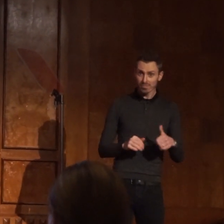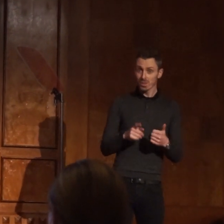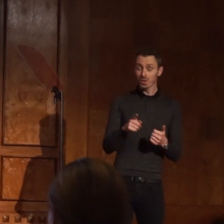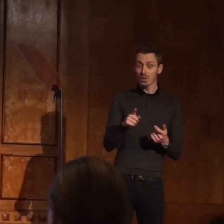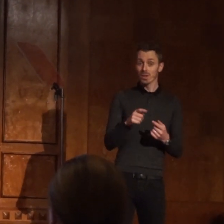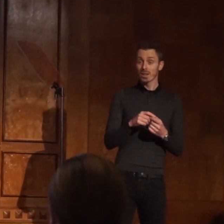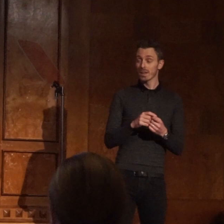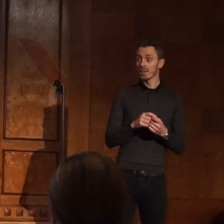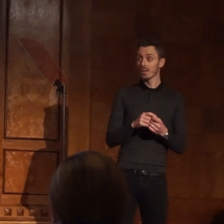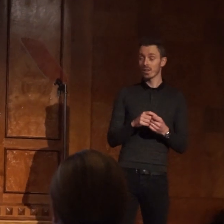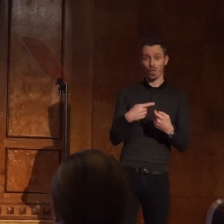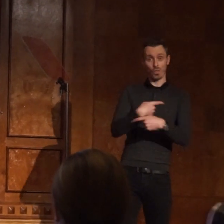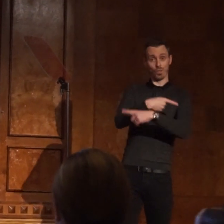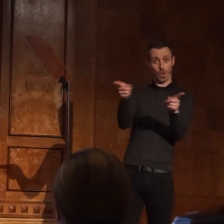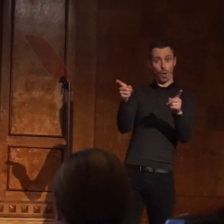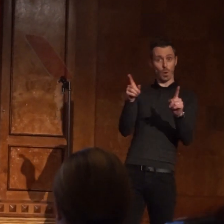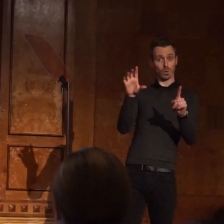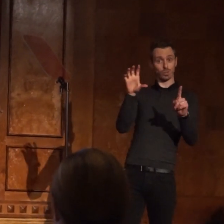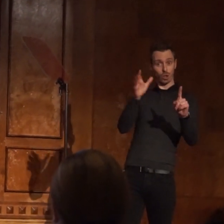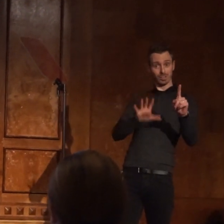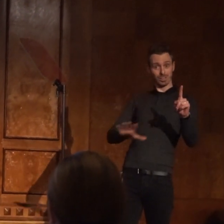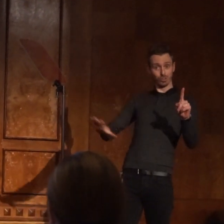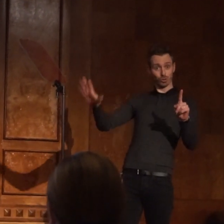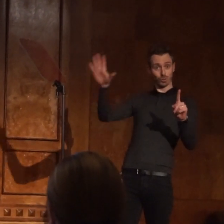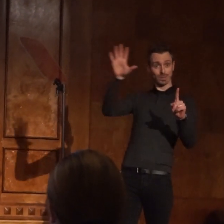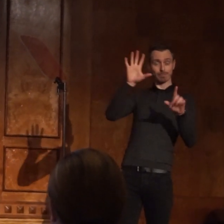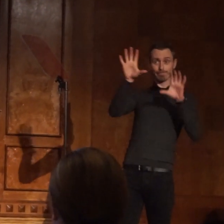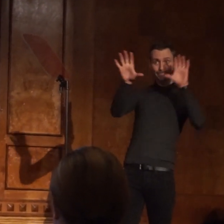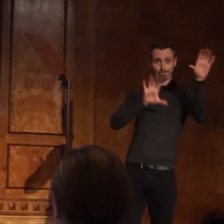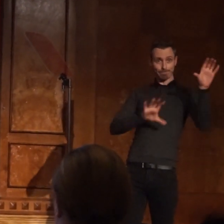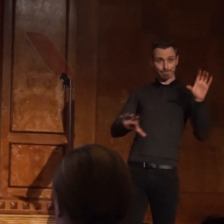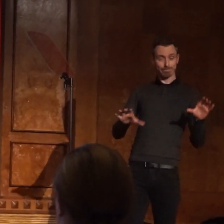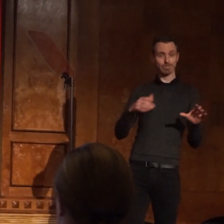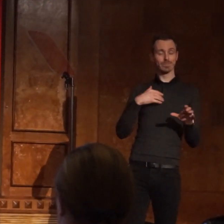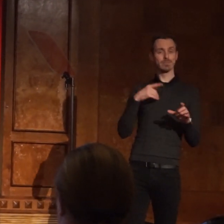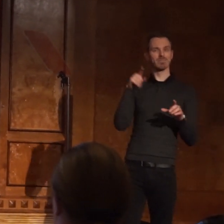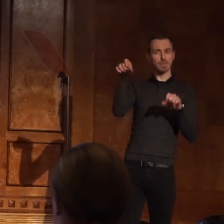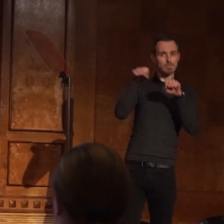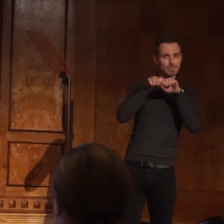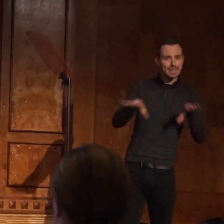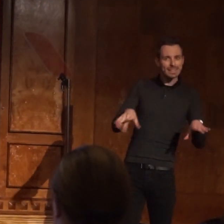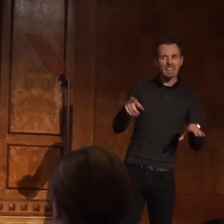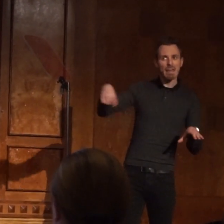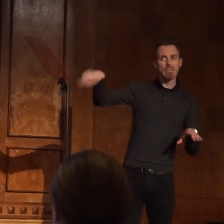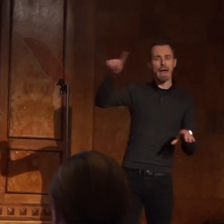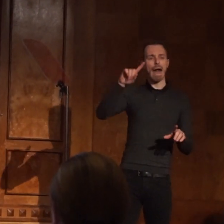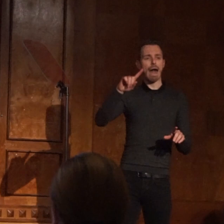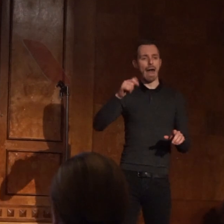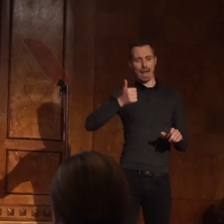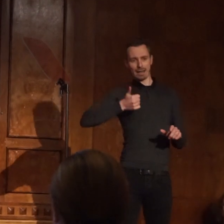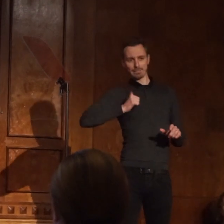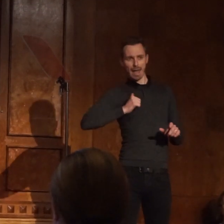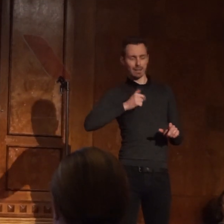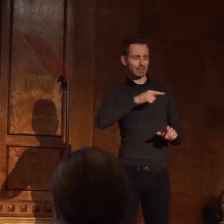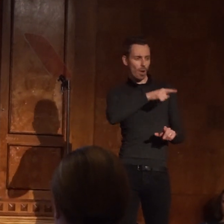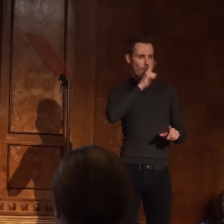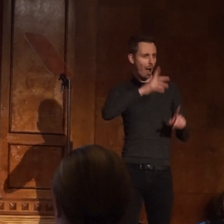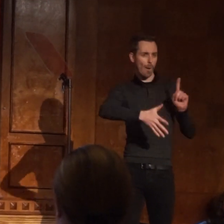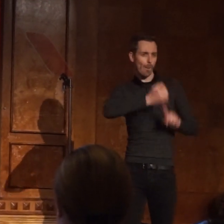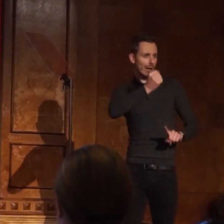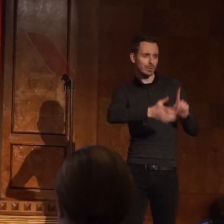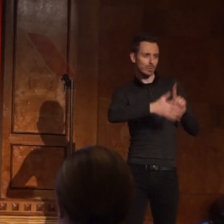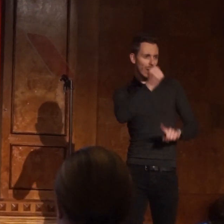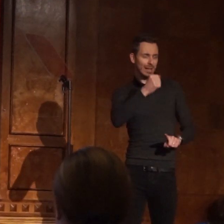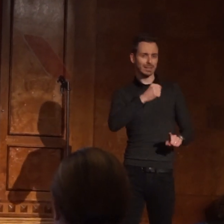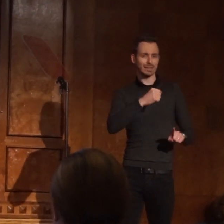Of those constituencies we gained, the media pundits had predicted we couldn't win any of them.